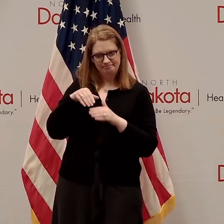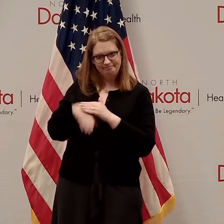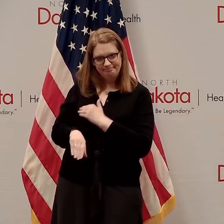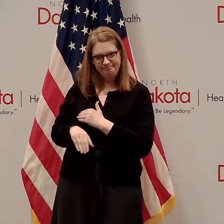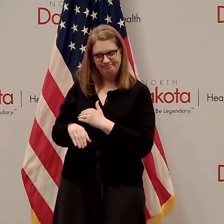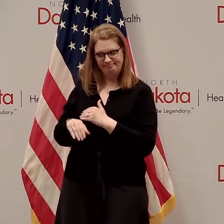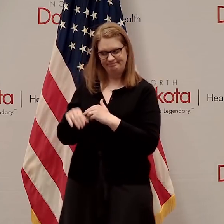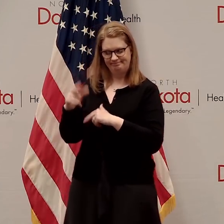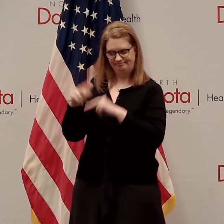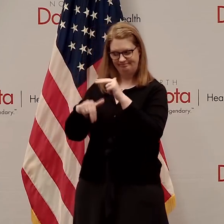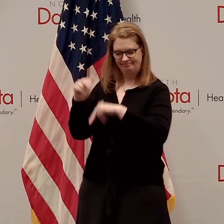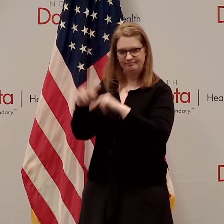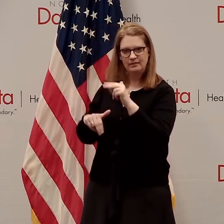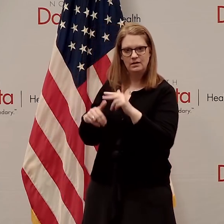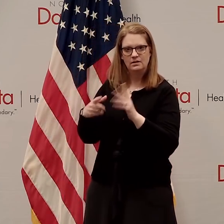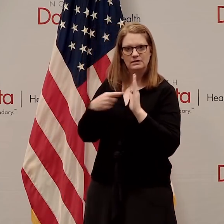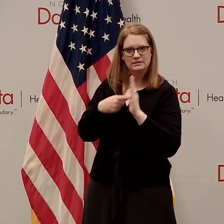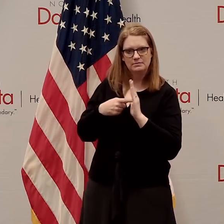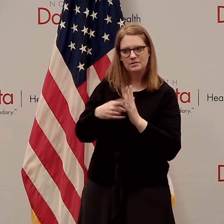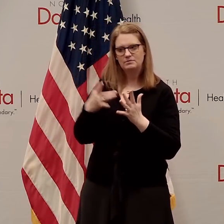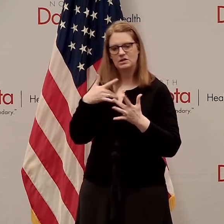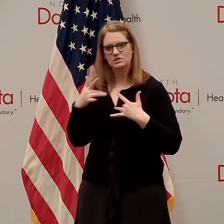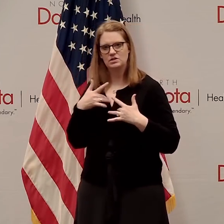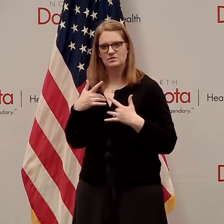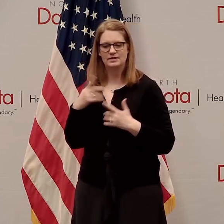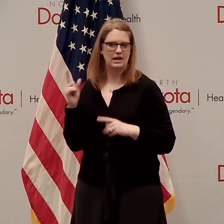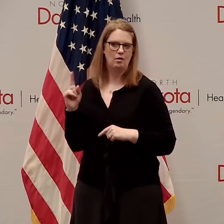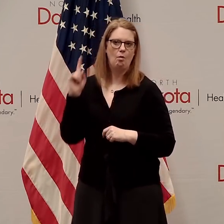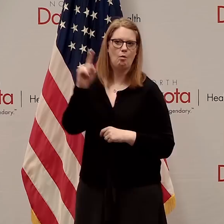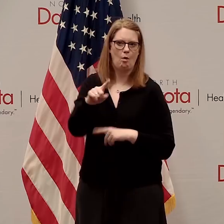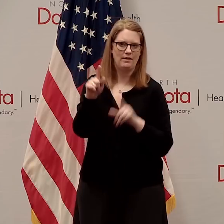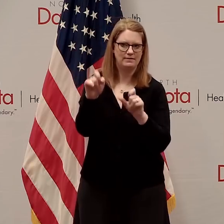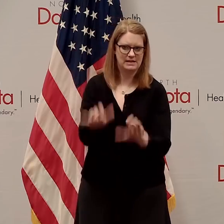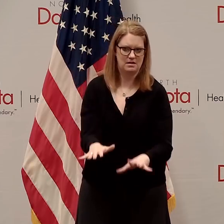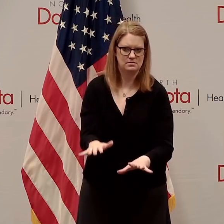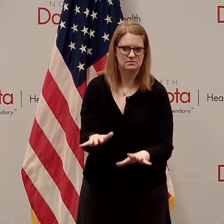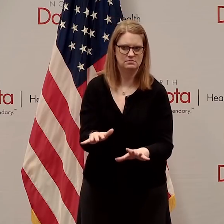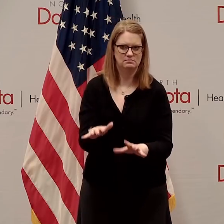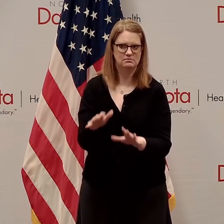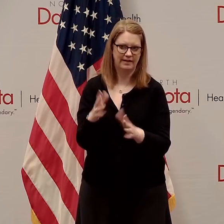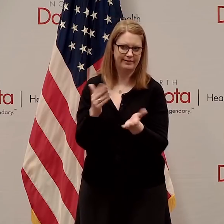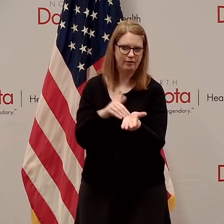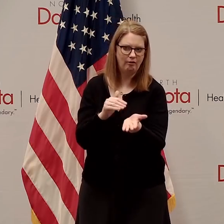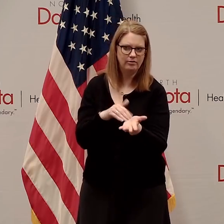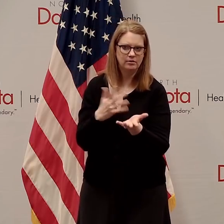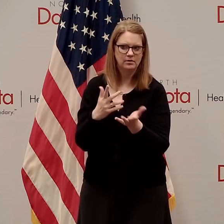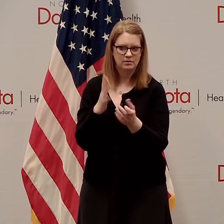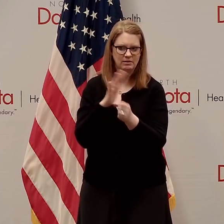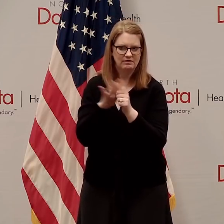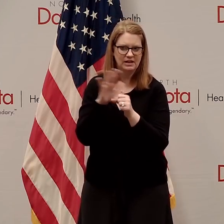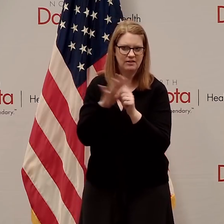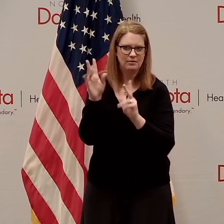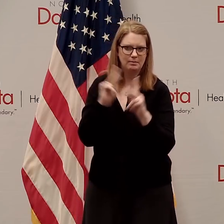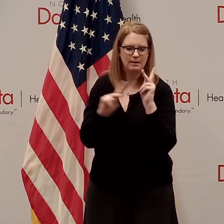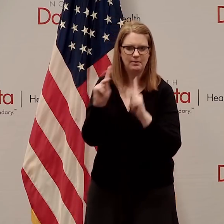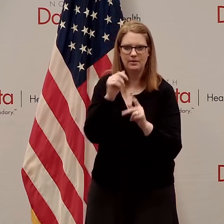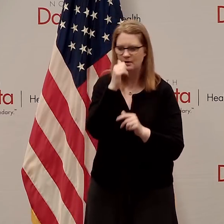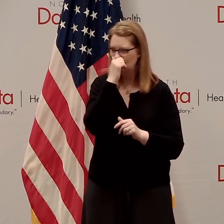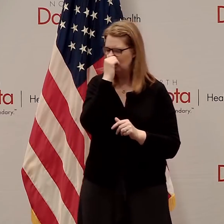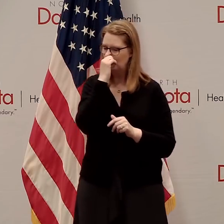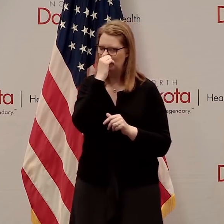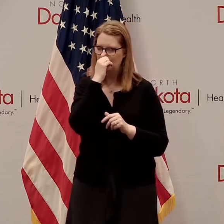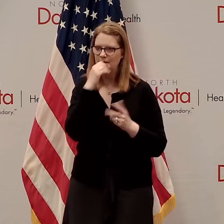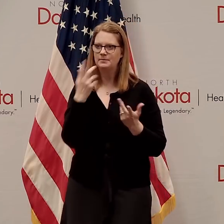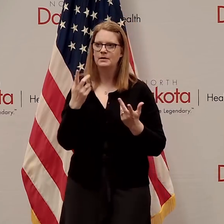was symptomatic or had concerns, they could go to their provider and get a test. We have enough people to do that. So what I'm saying, when we don't